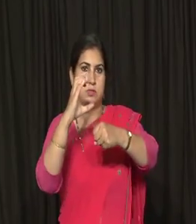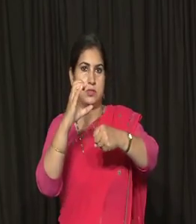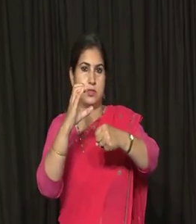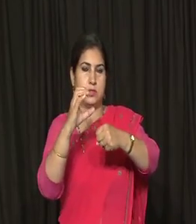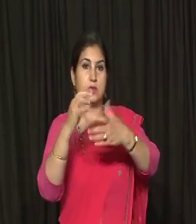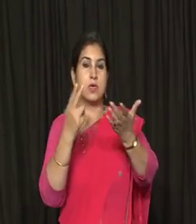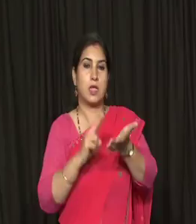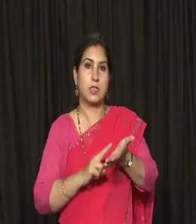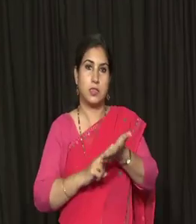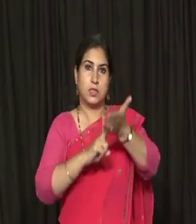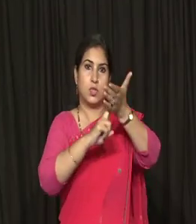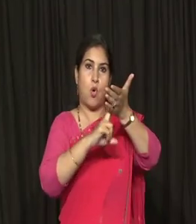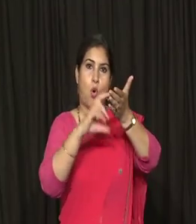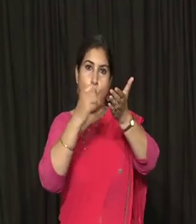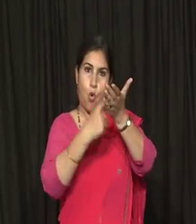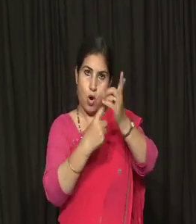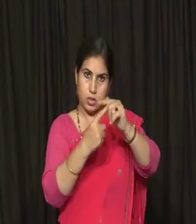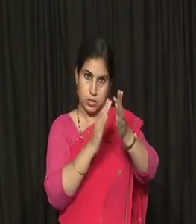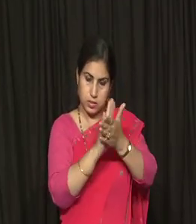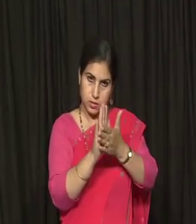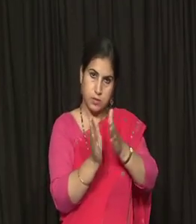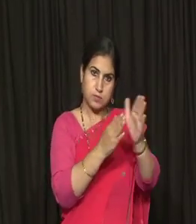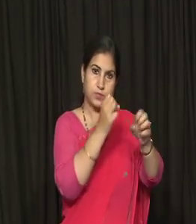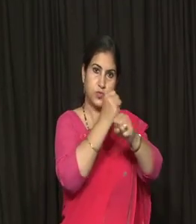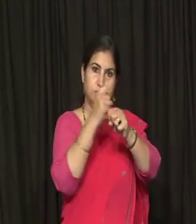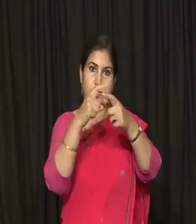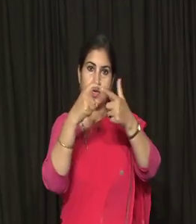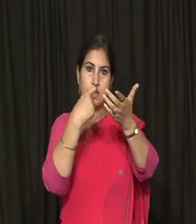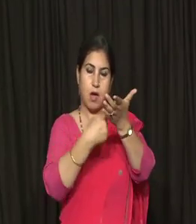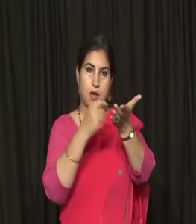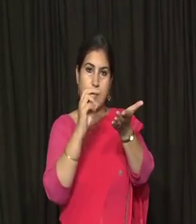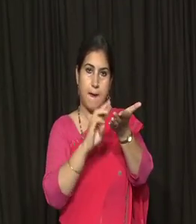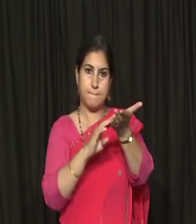is North German Confederation.